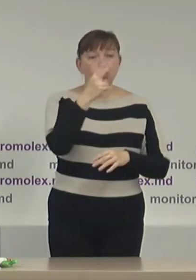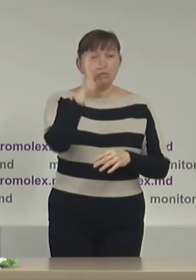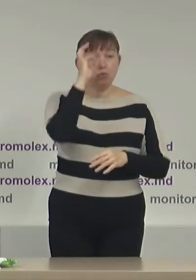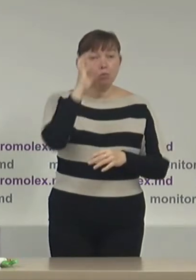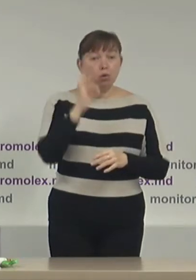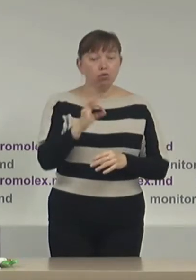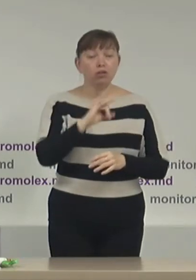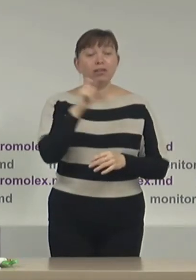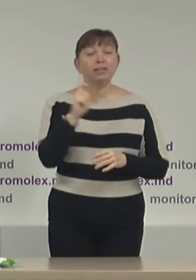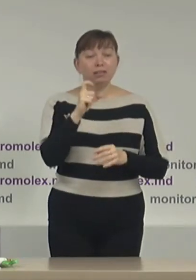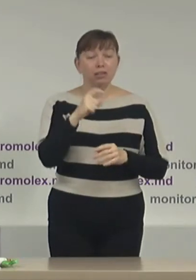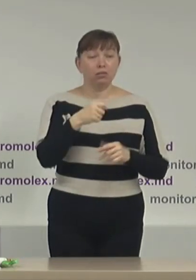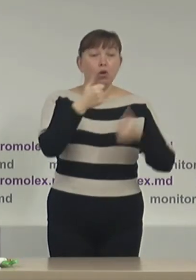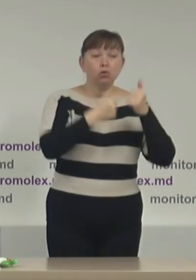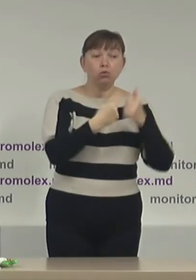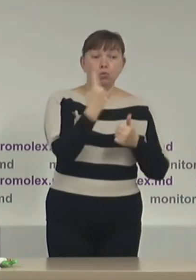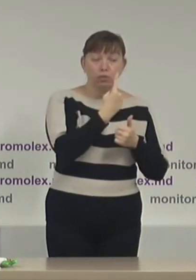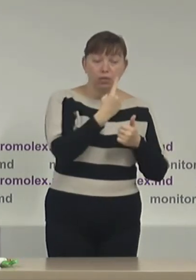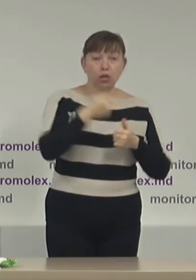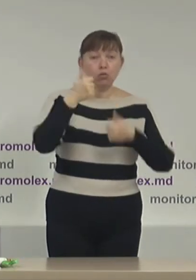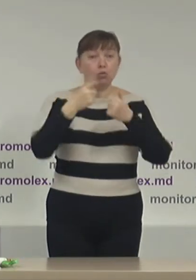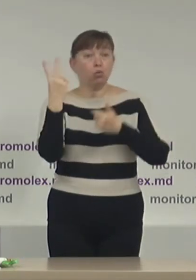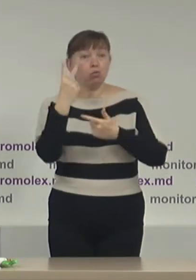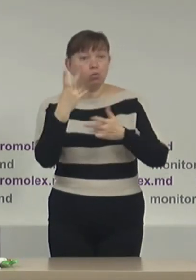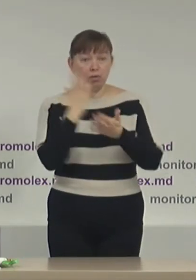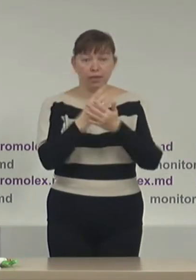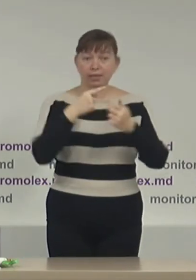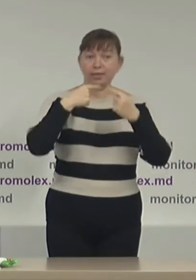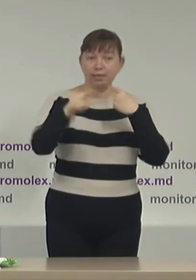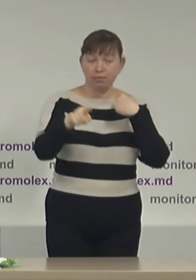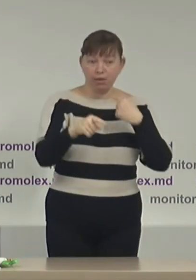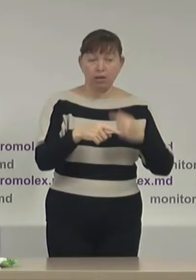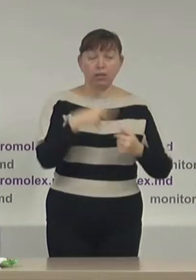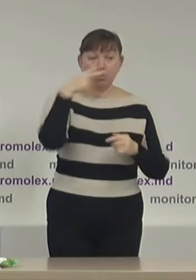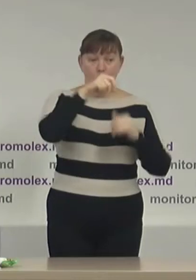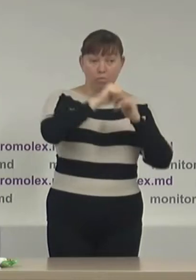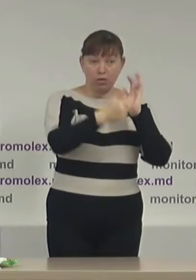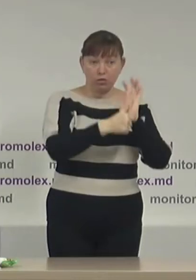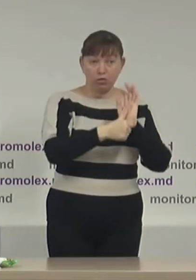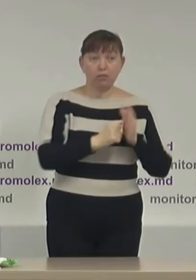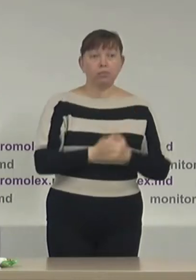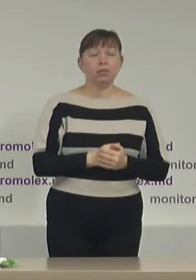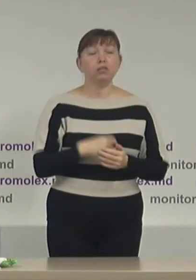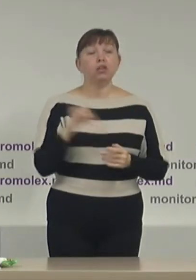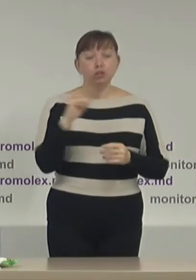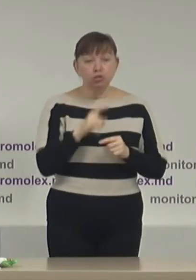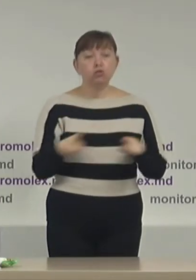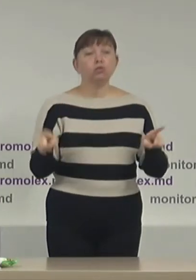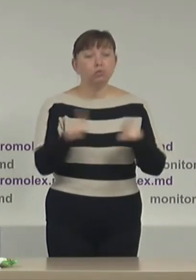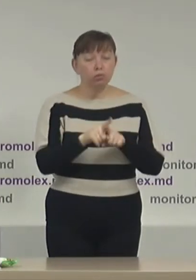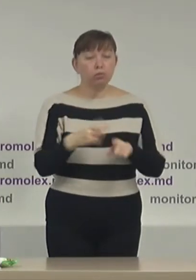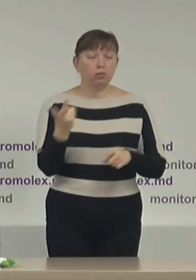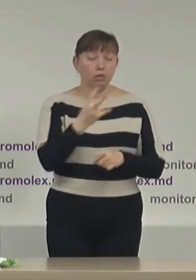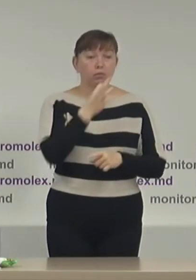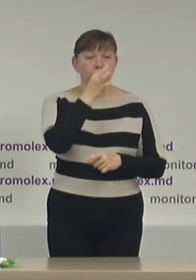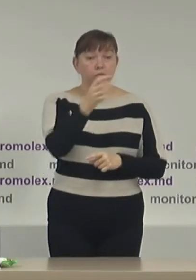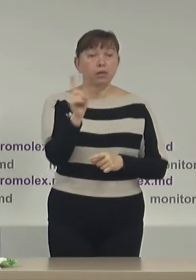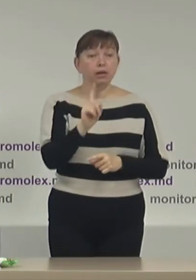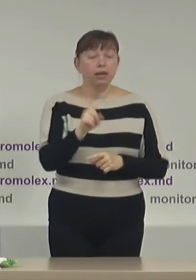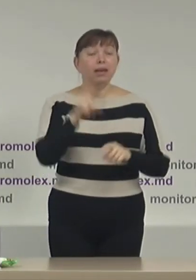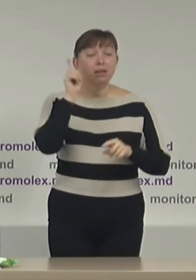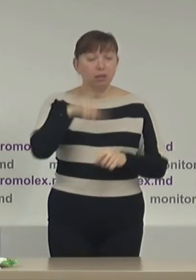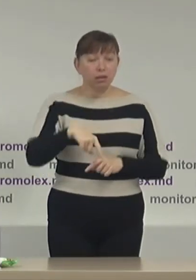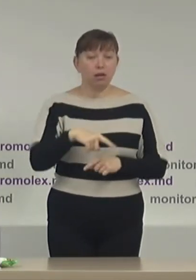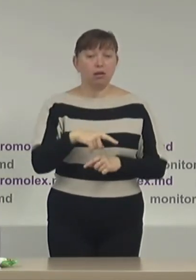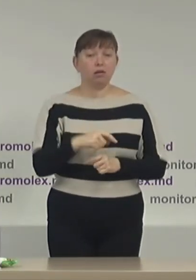specifically that the number of voters who voted at the place of stay increased by 22% in the second round compared to